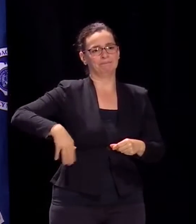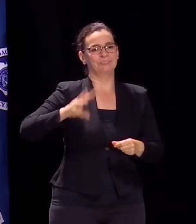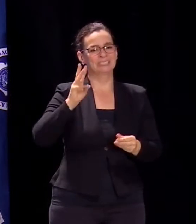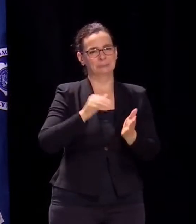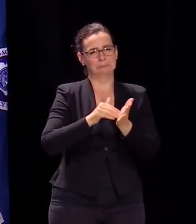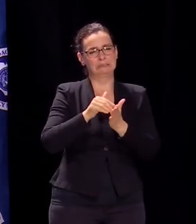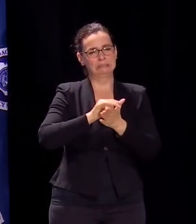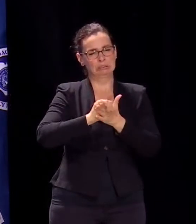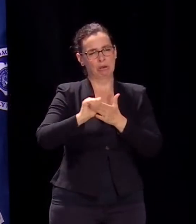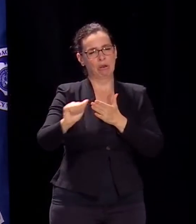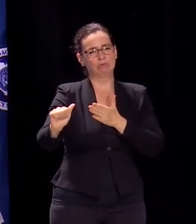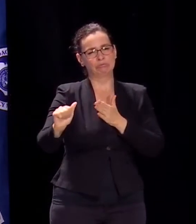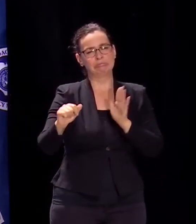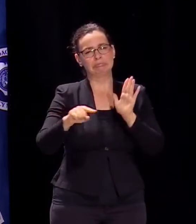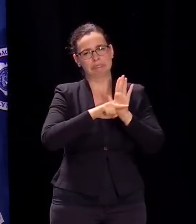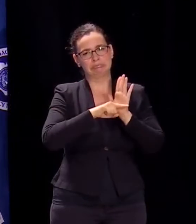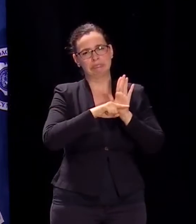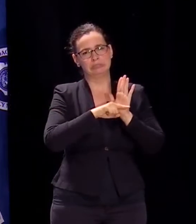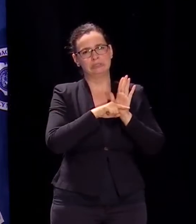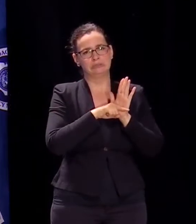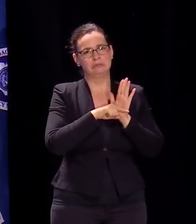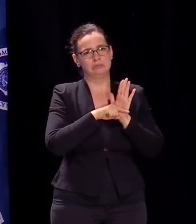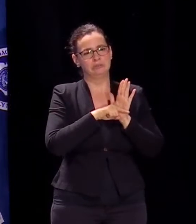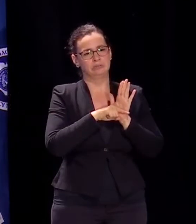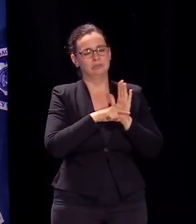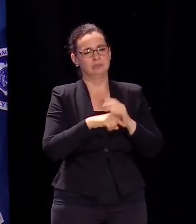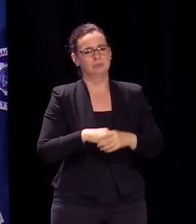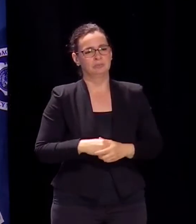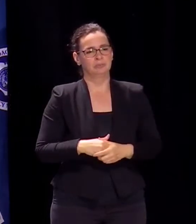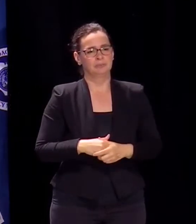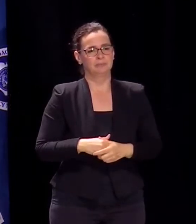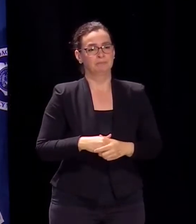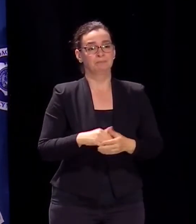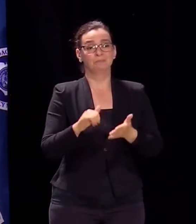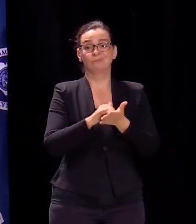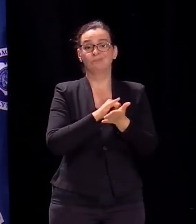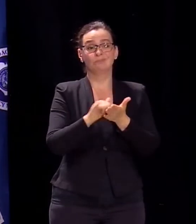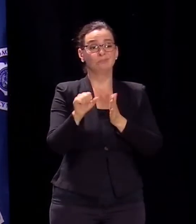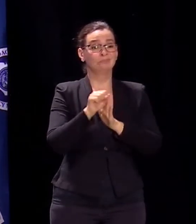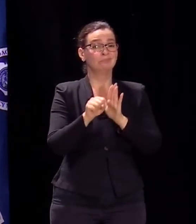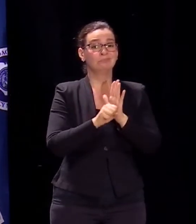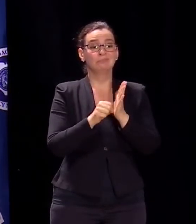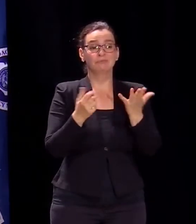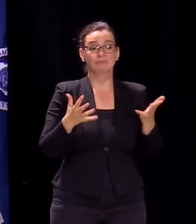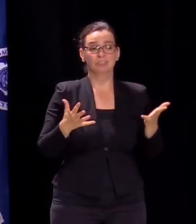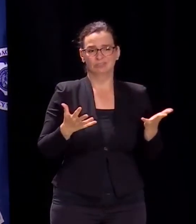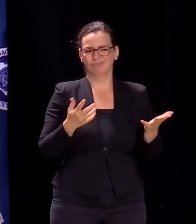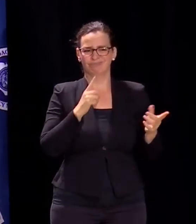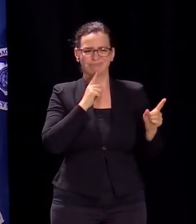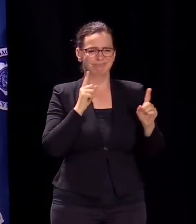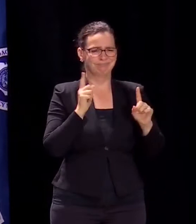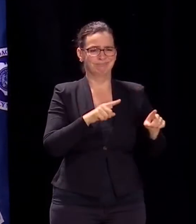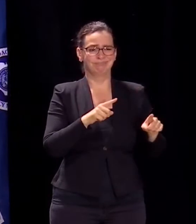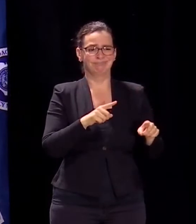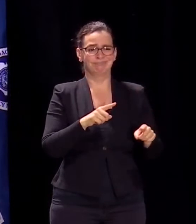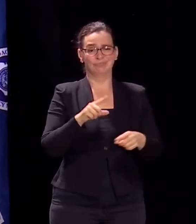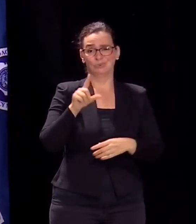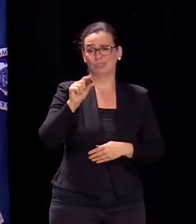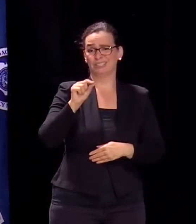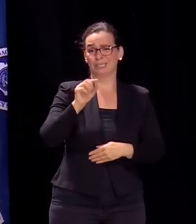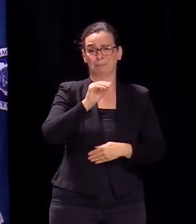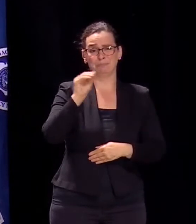that, New York State has said repeatedly that they are looking at 20% cuts to local governments.